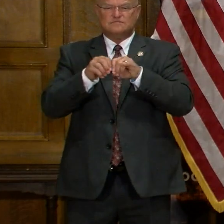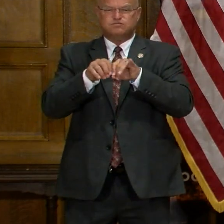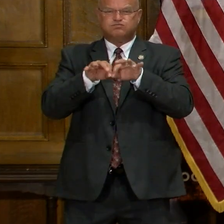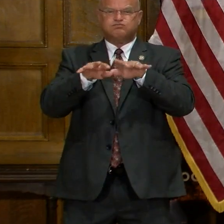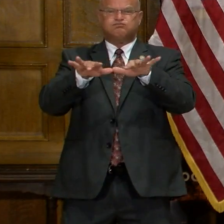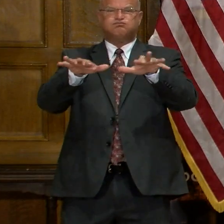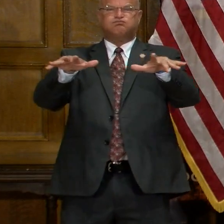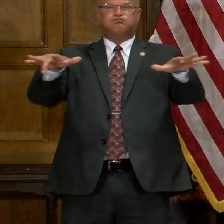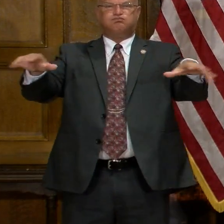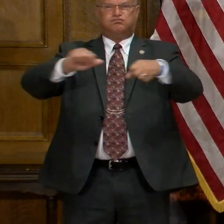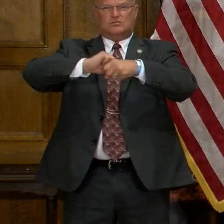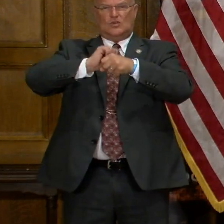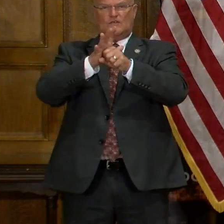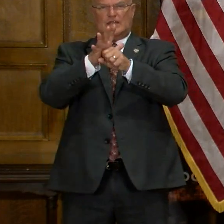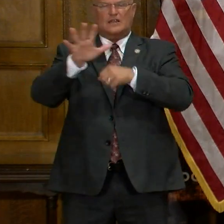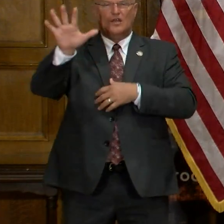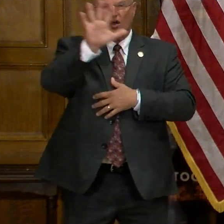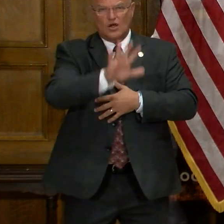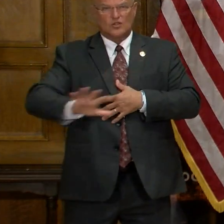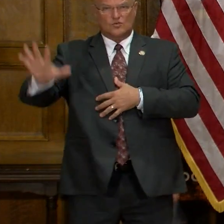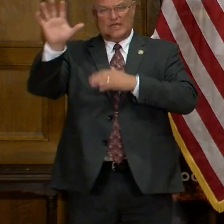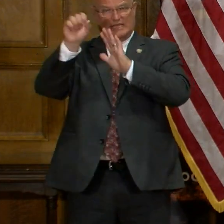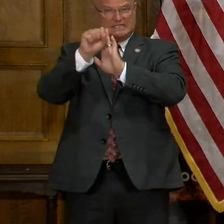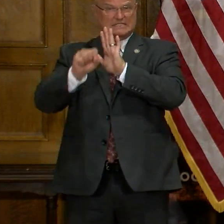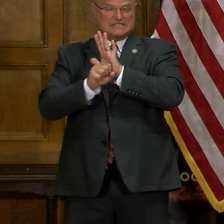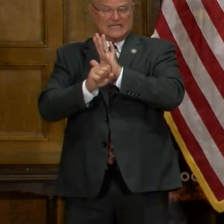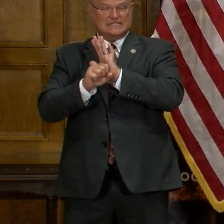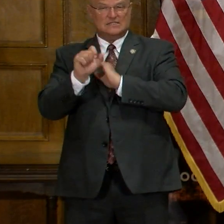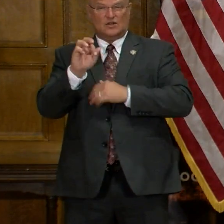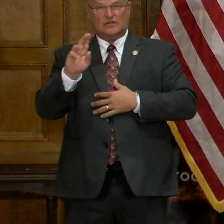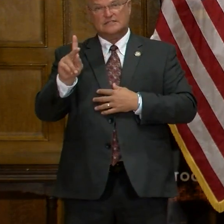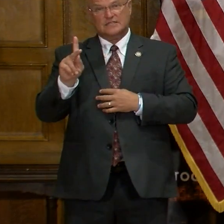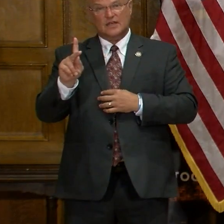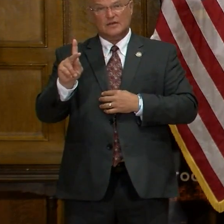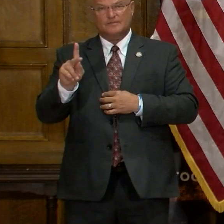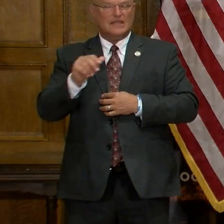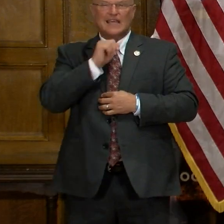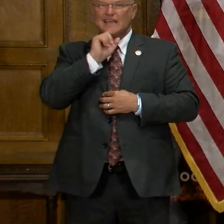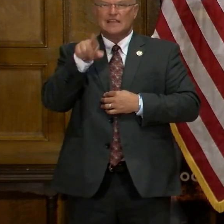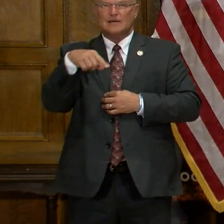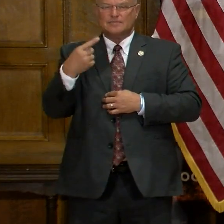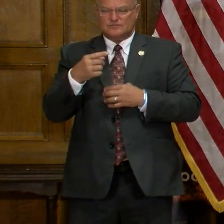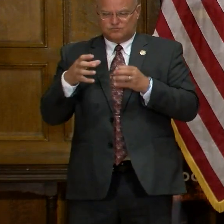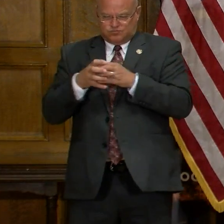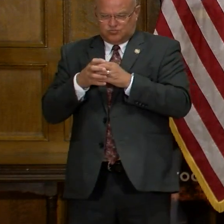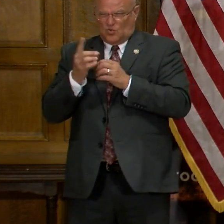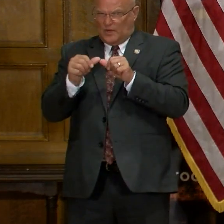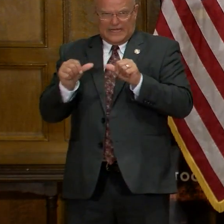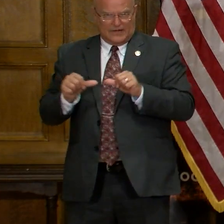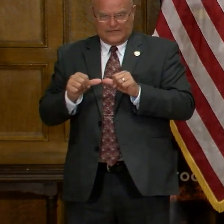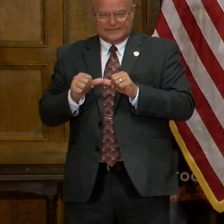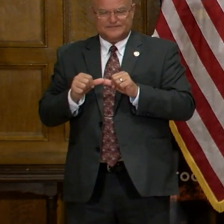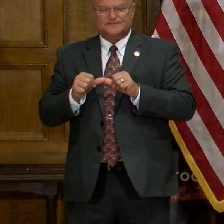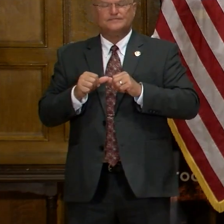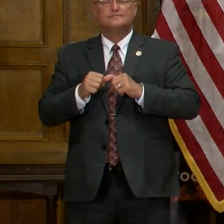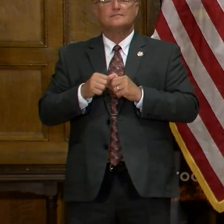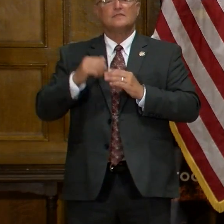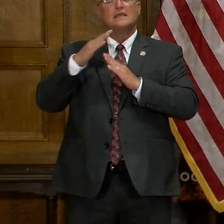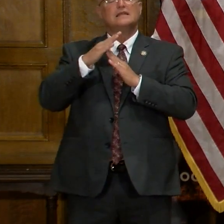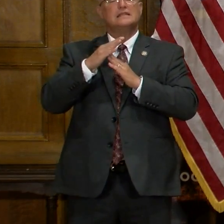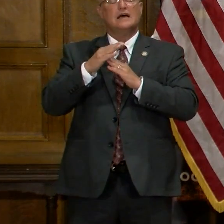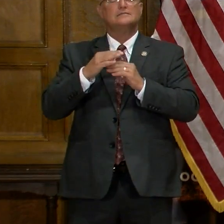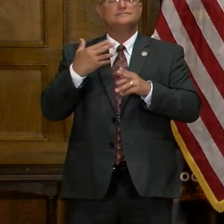spread of COVID-19 across various parts of Arkansas and not just simply congregated in one area. The